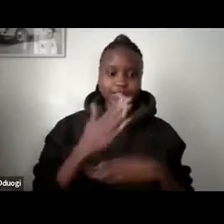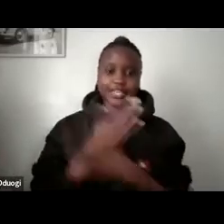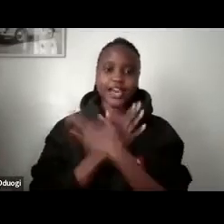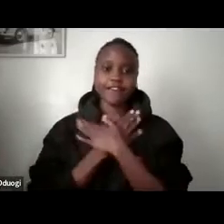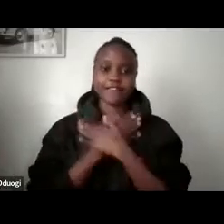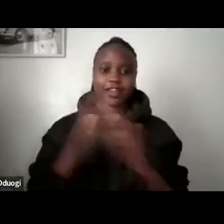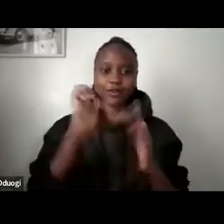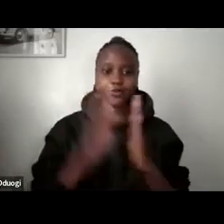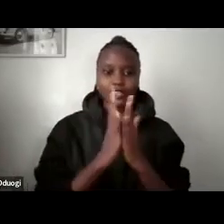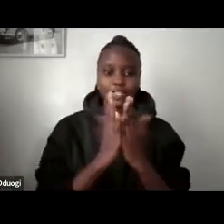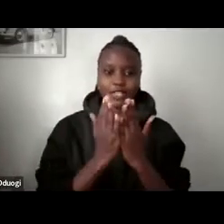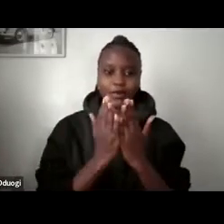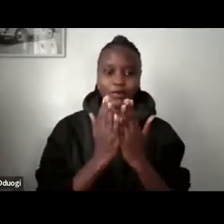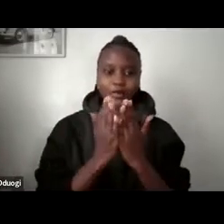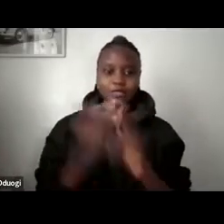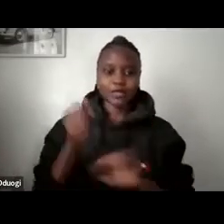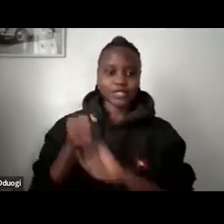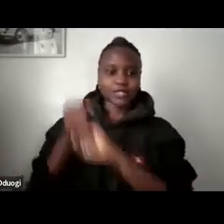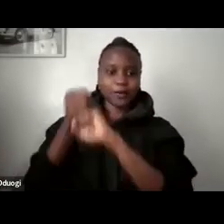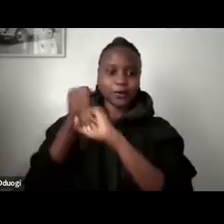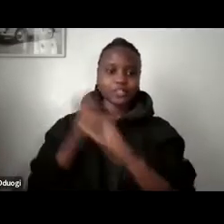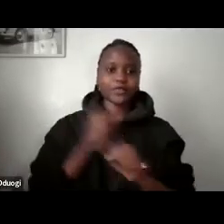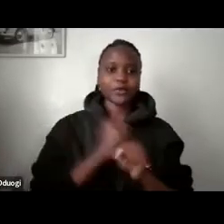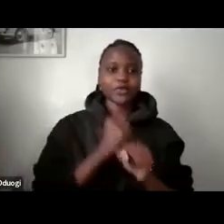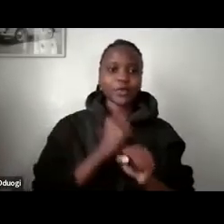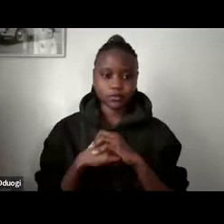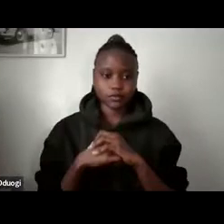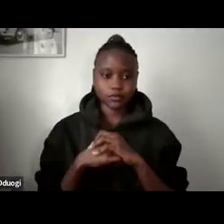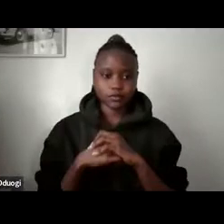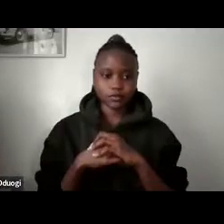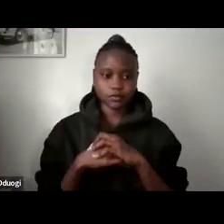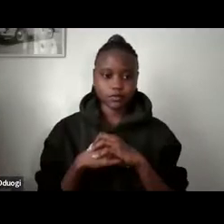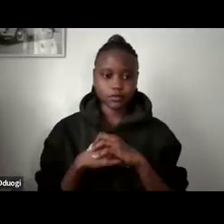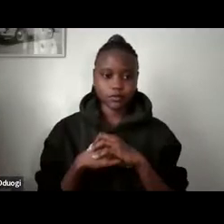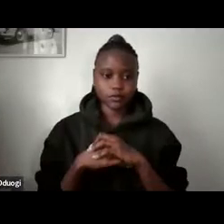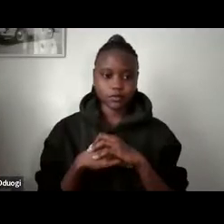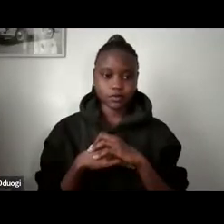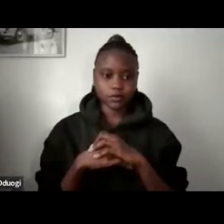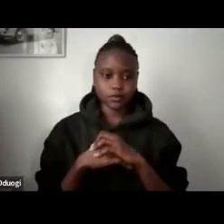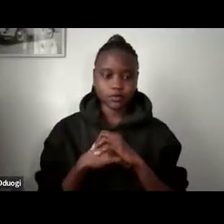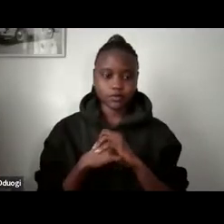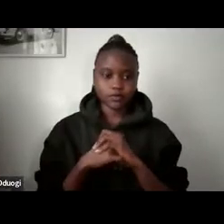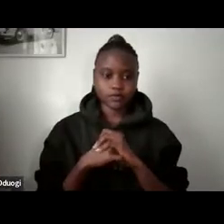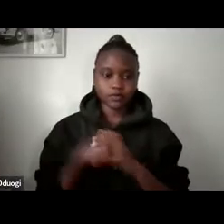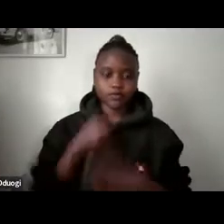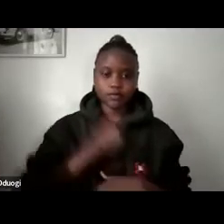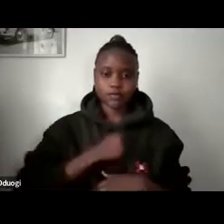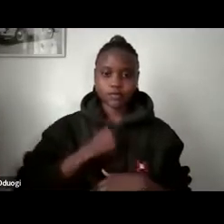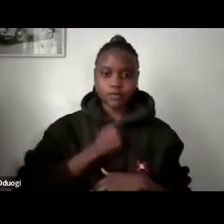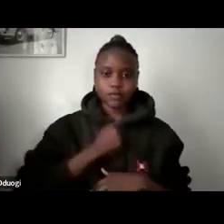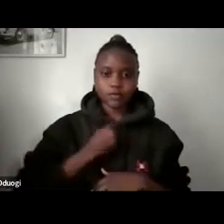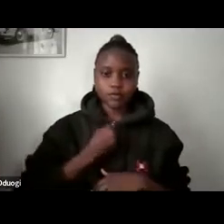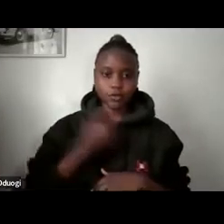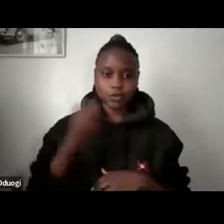been very supportive of the work that we do. And yeah, we are sorry for that, Inches.